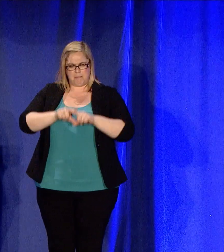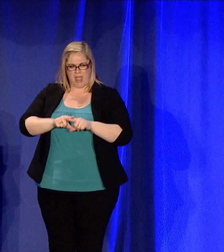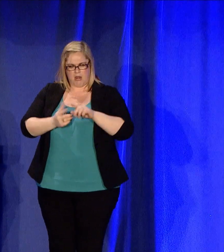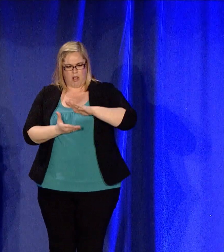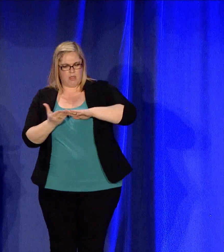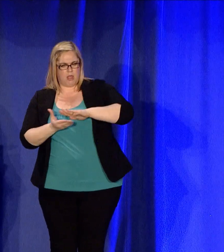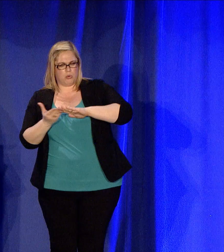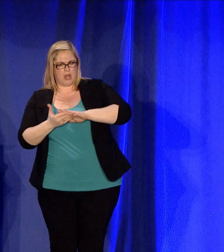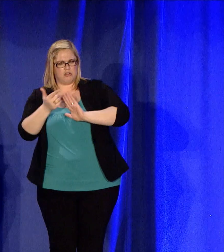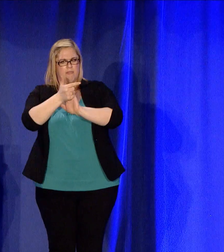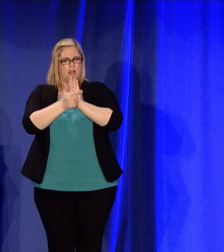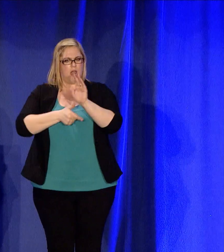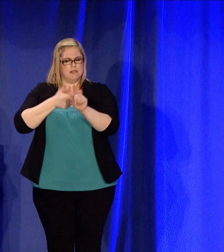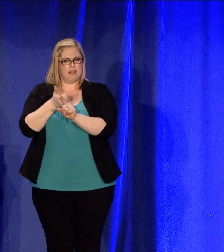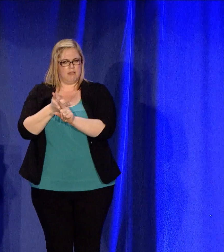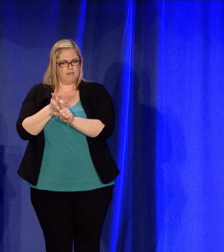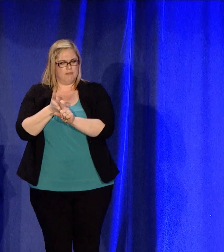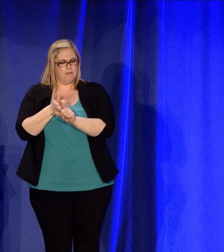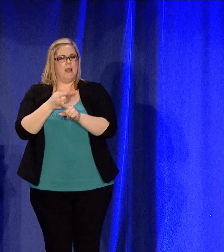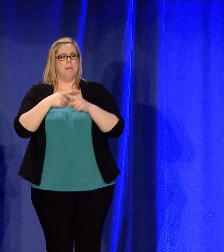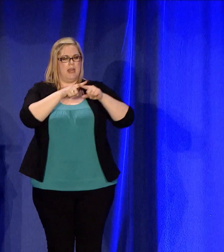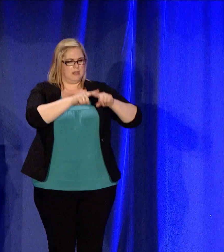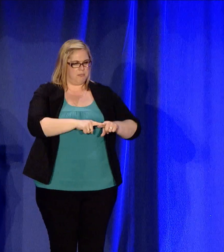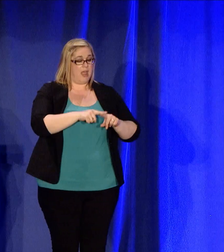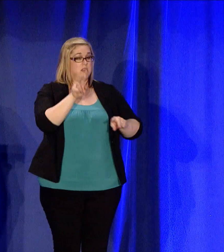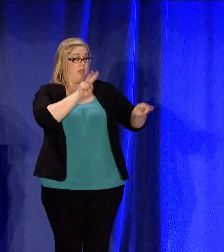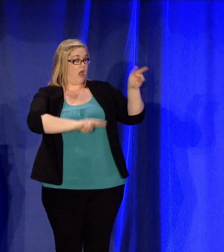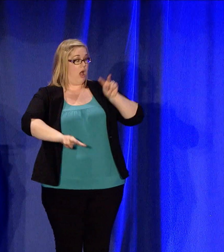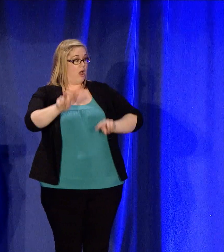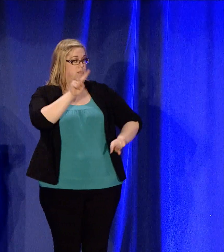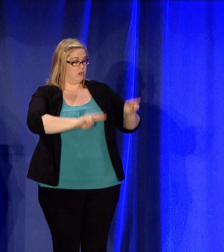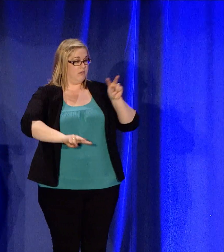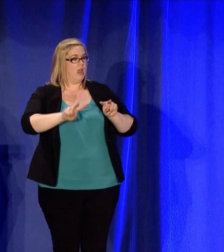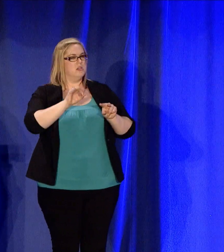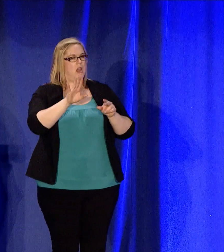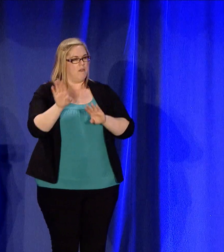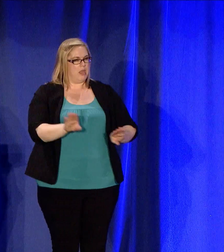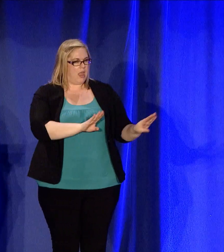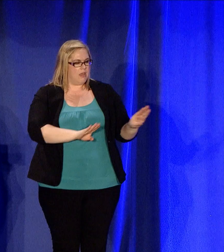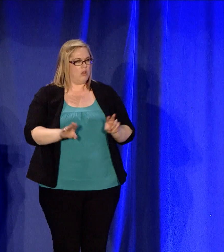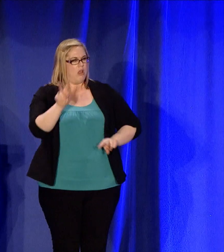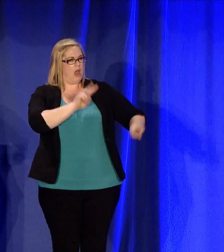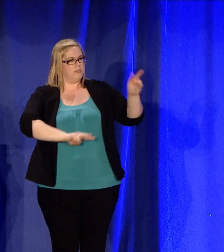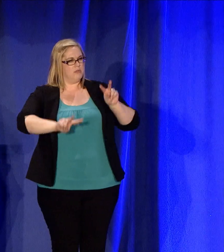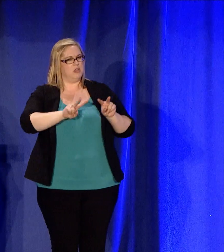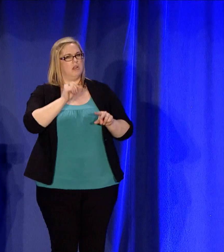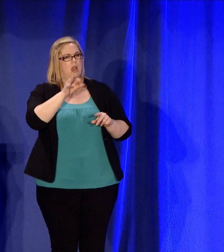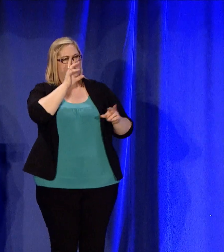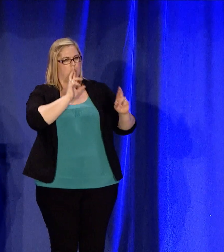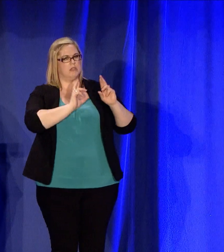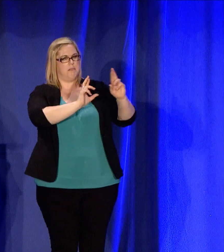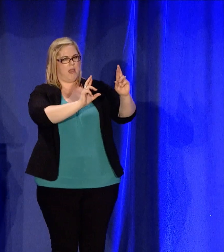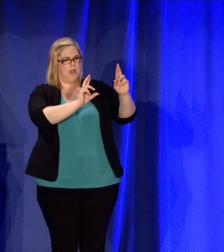of law alone, but upon the observation of certain norms of behavior, a certain respect for